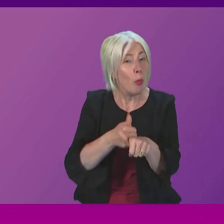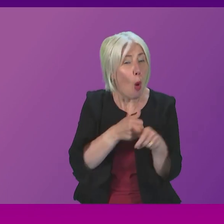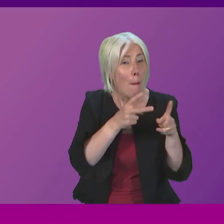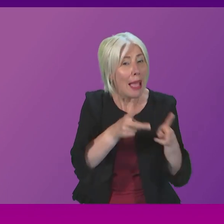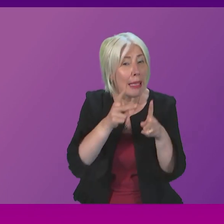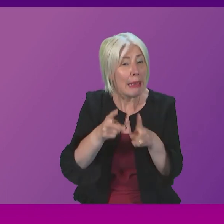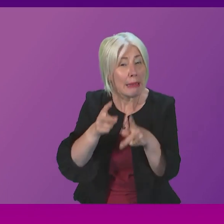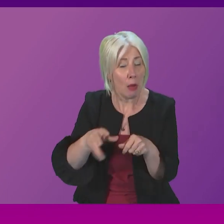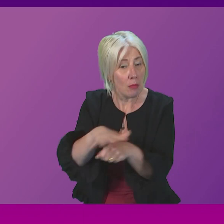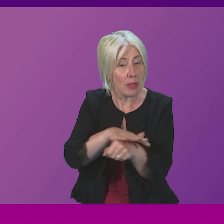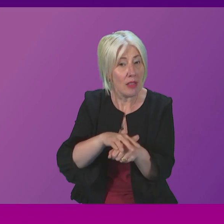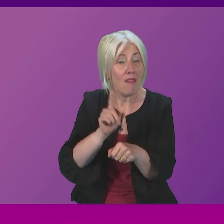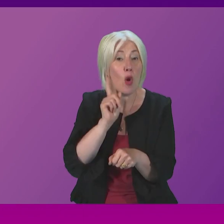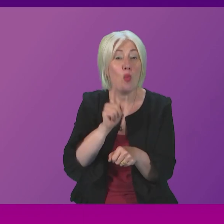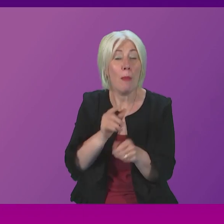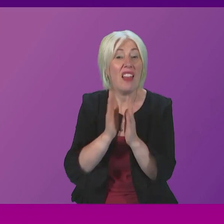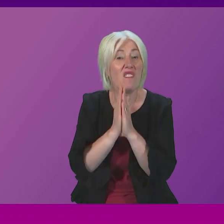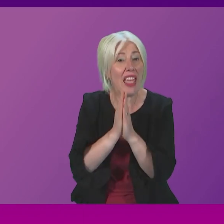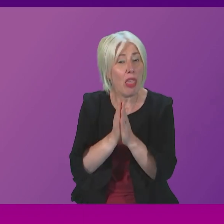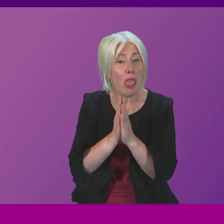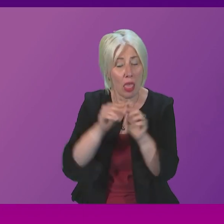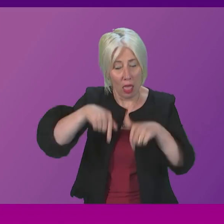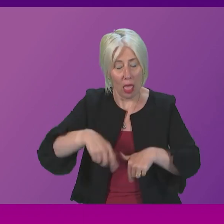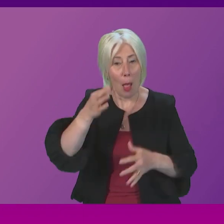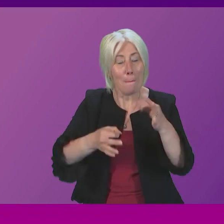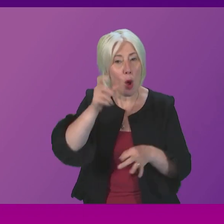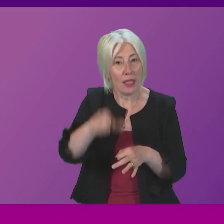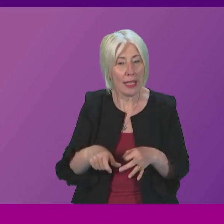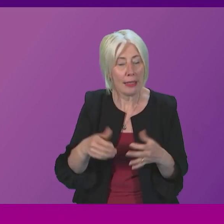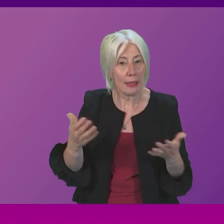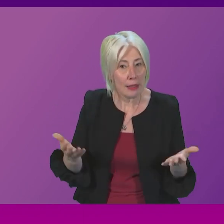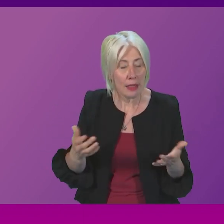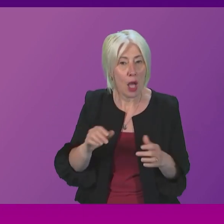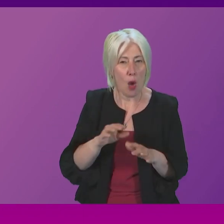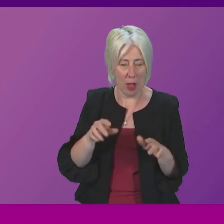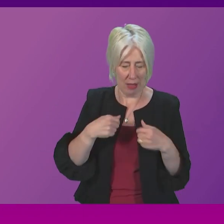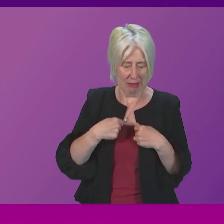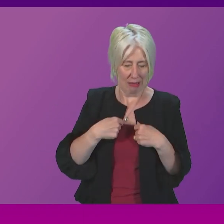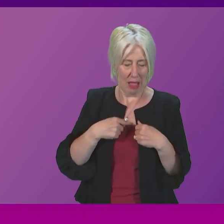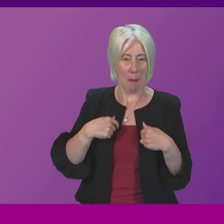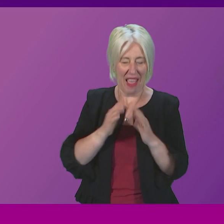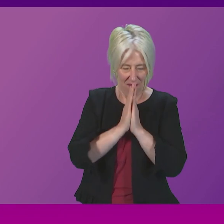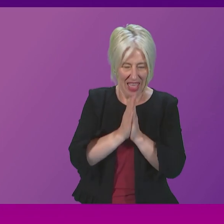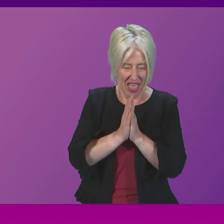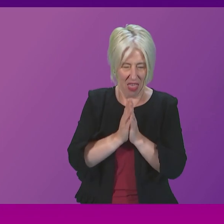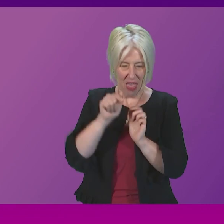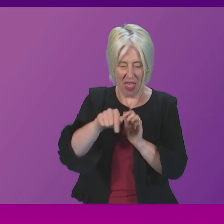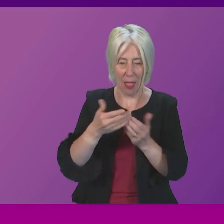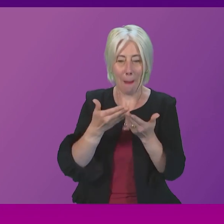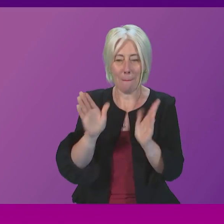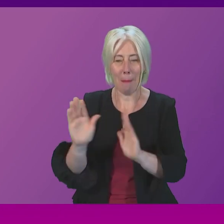are in place for women of faith in politics? Where do I draw the line between my faith and public service?